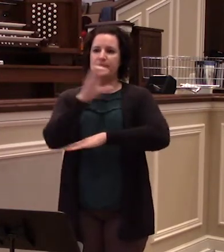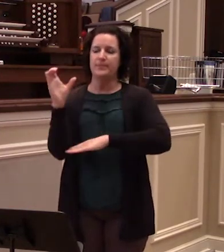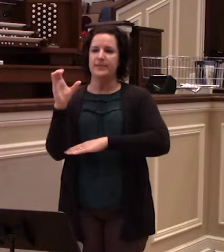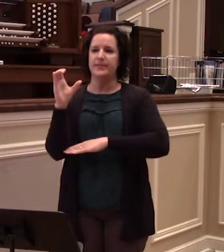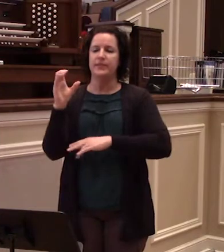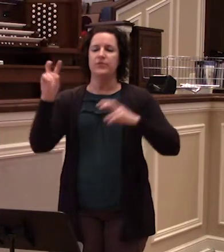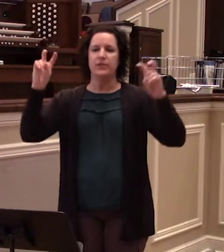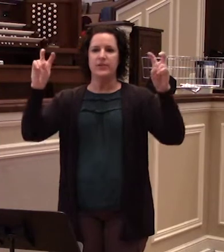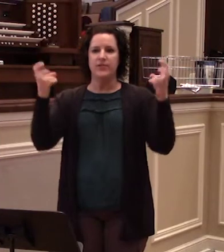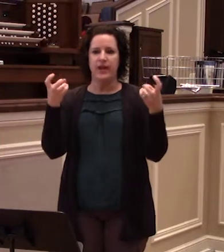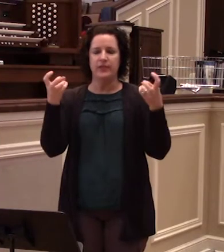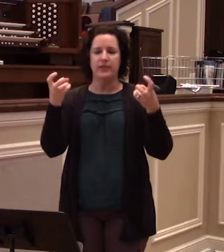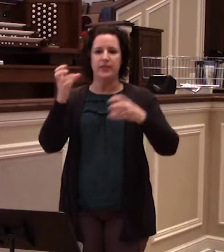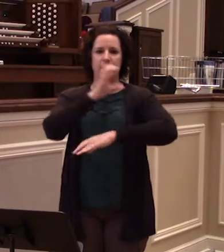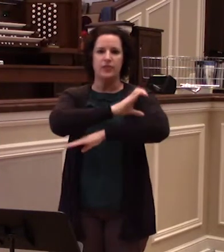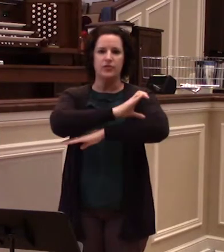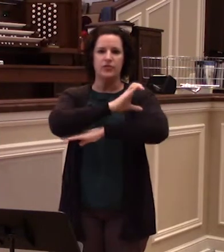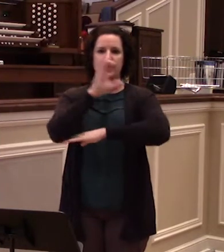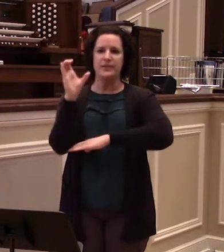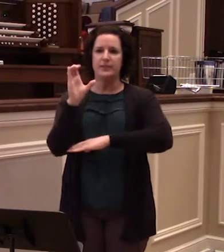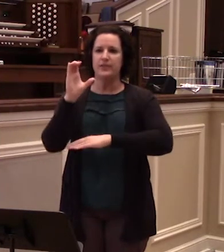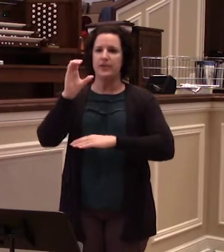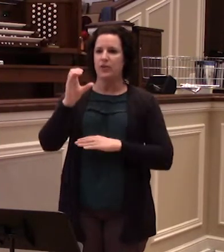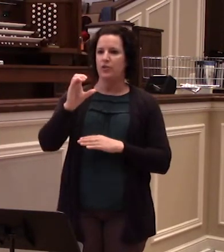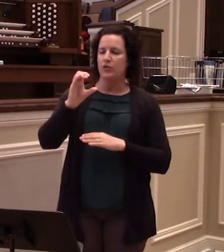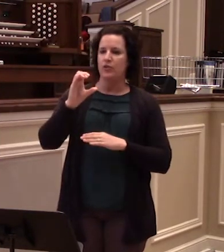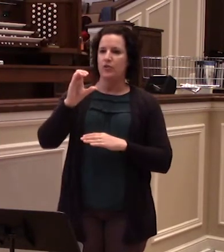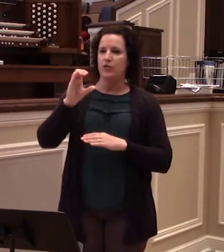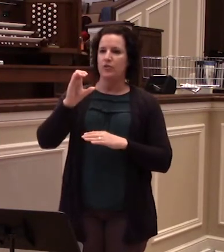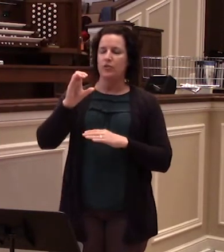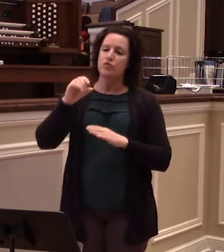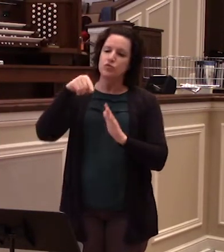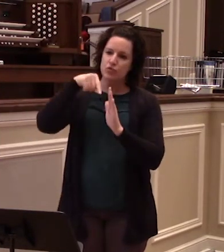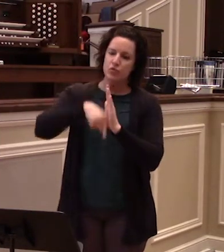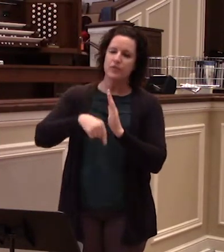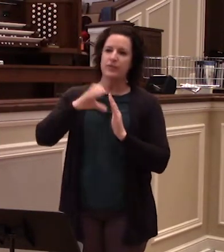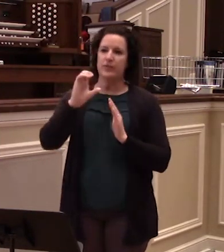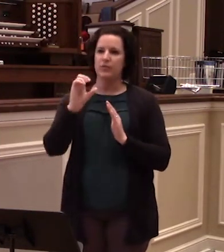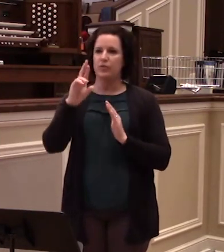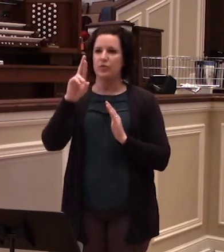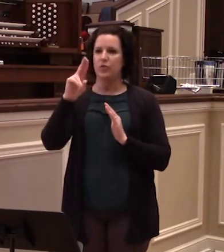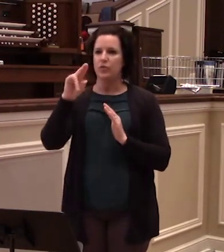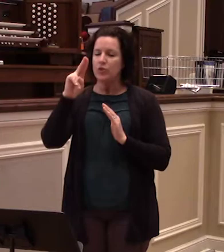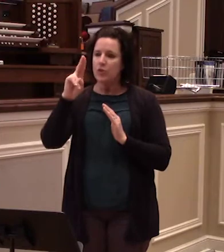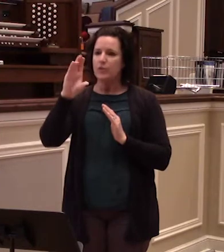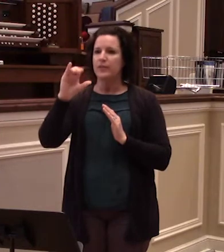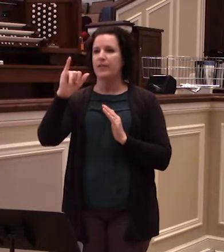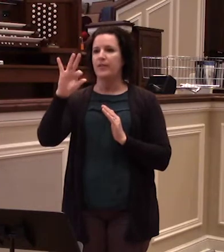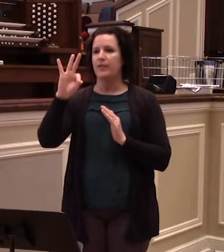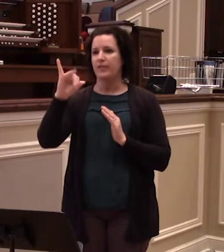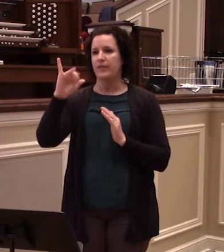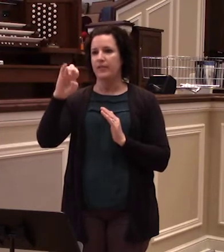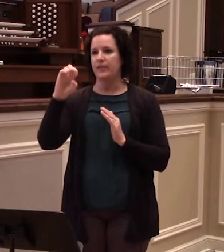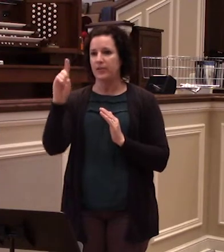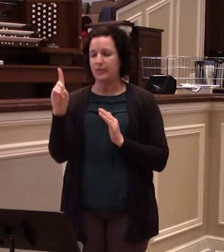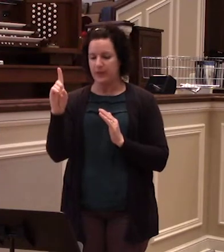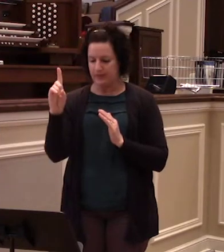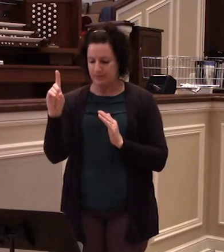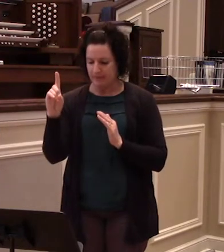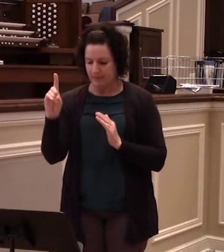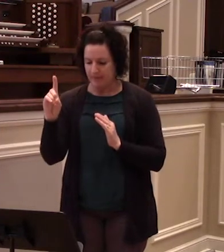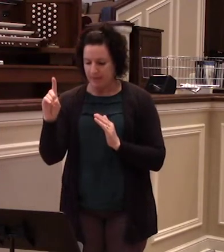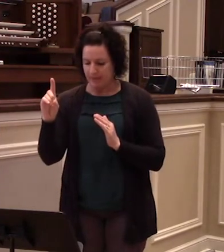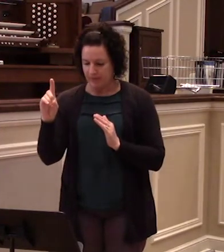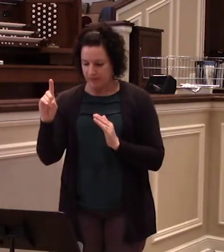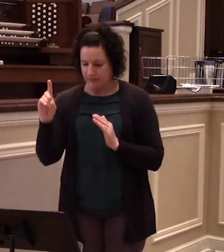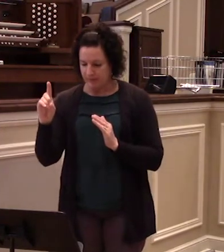is Christmas Crucified. It's borrowed from a statement that the Apostle Paul makes in 1 Corinthians, in which he said,